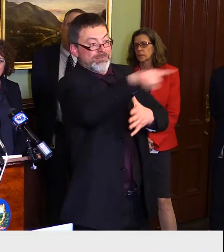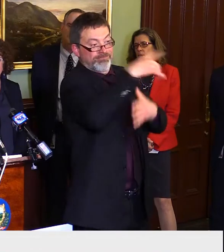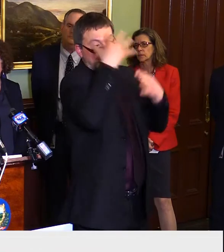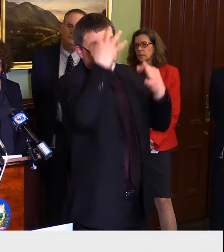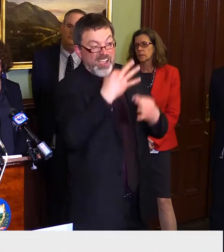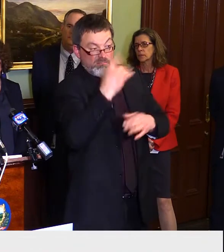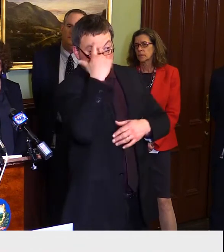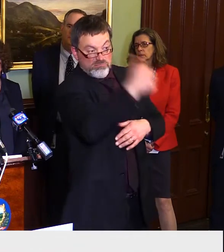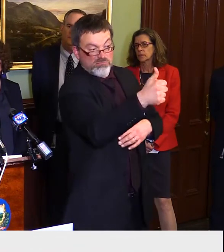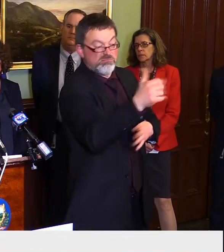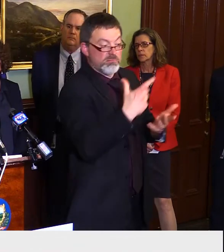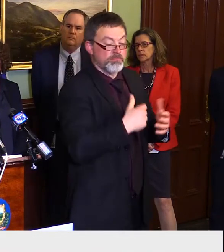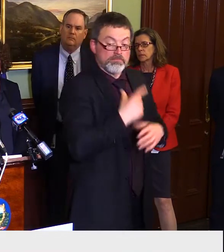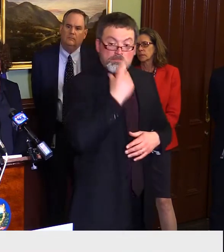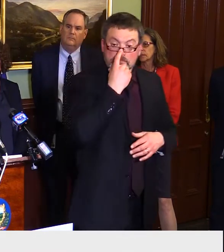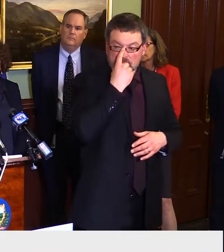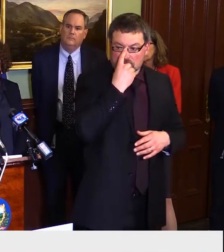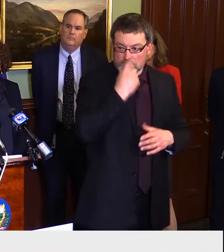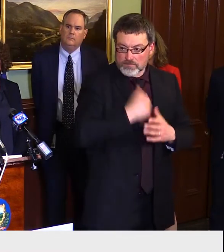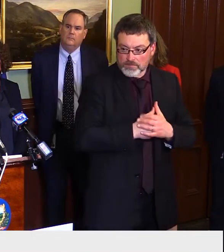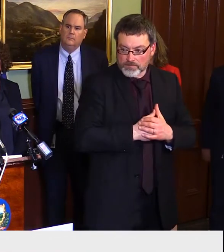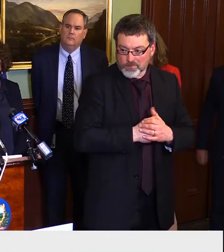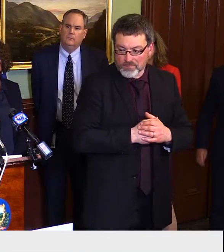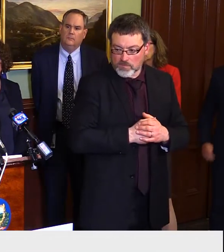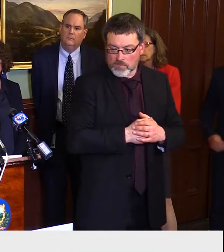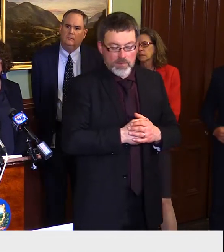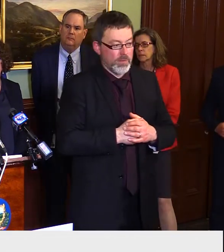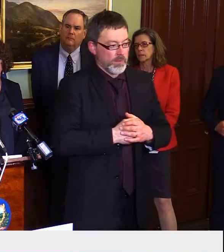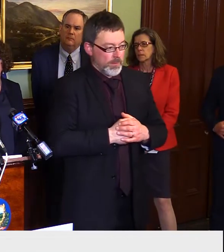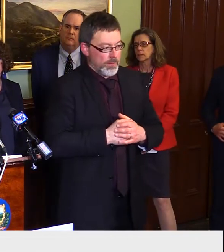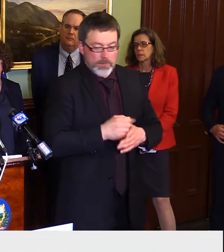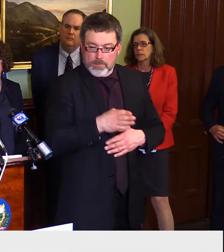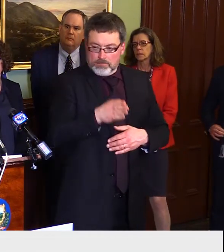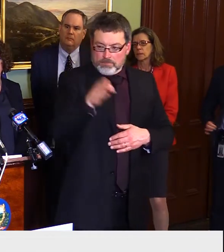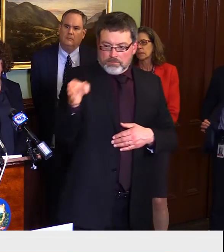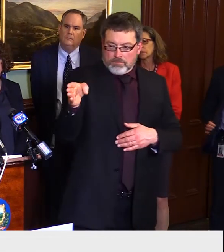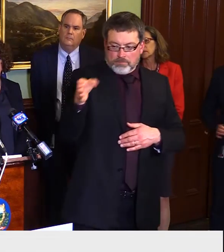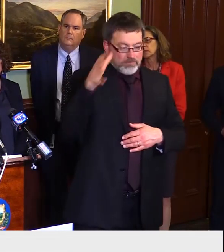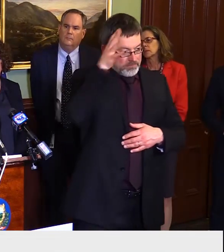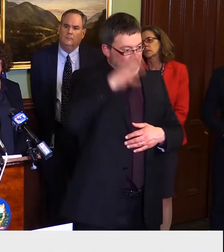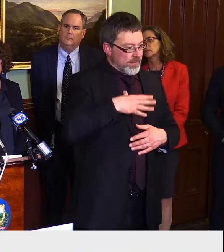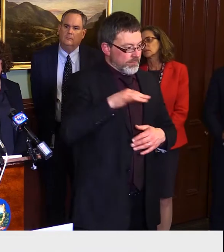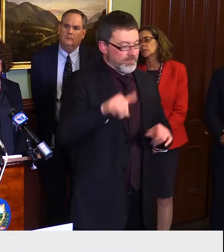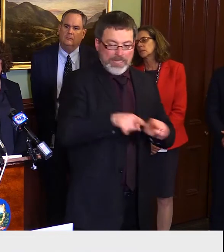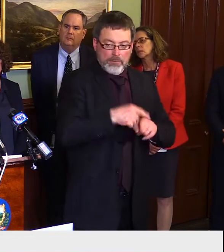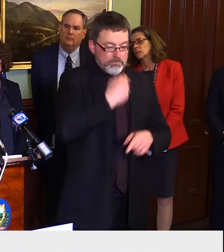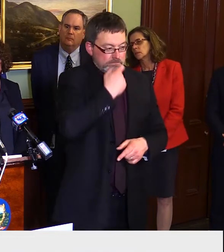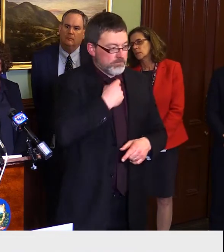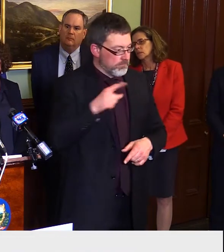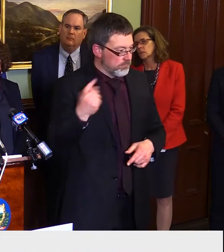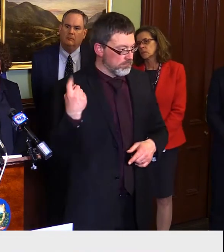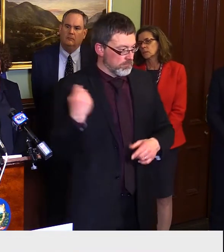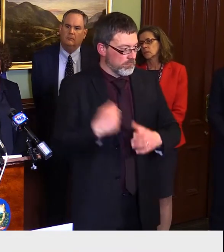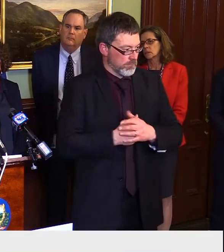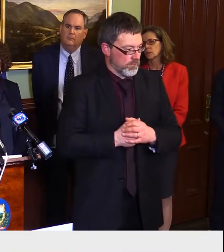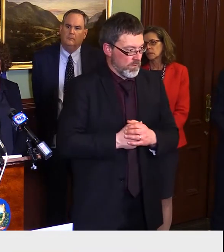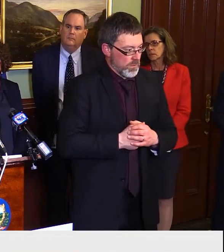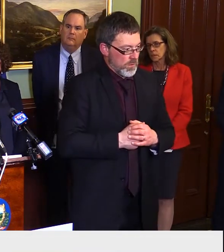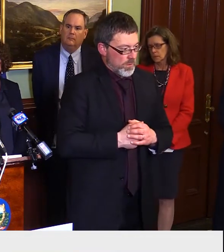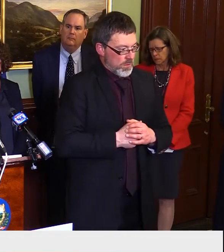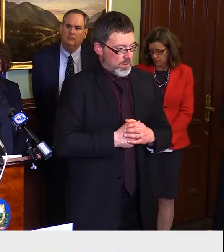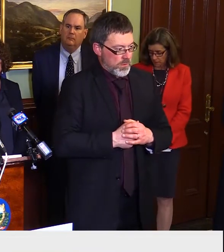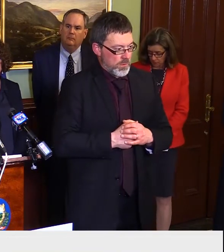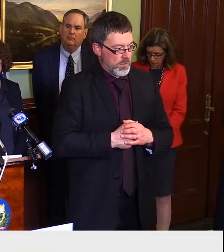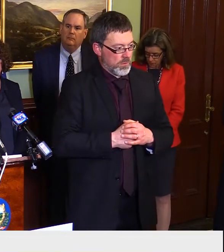at hand. Doing the travel self-quarantining from people traveling back from Europe, that's based on President